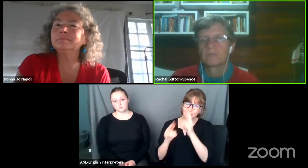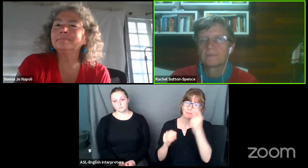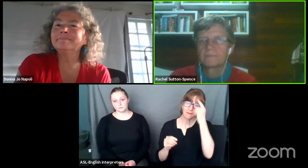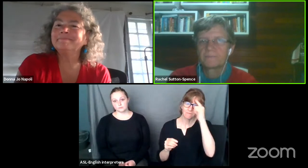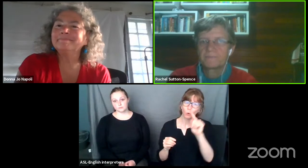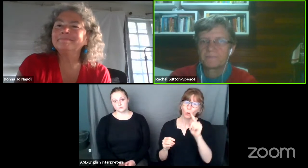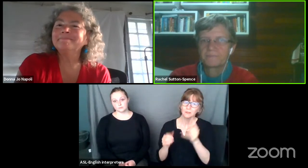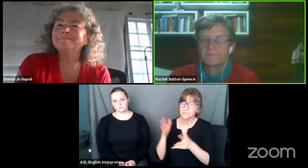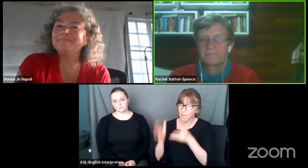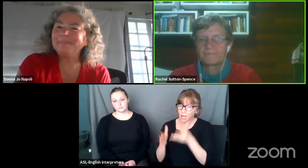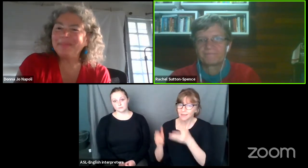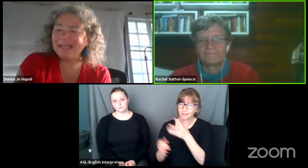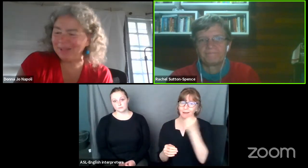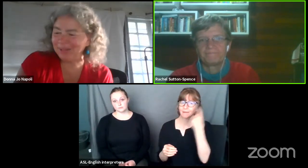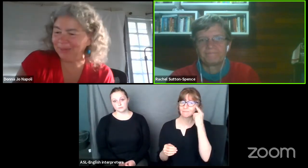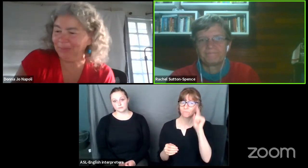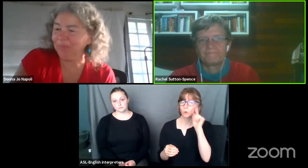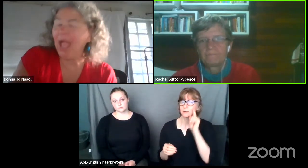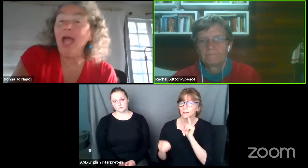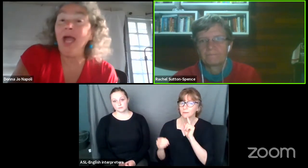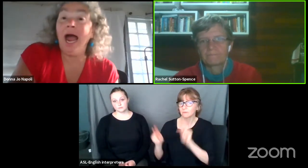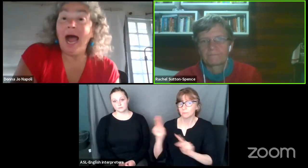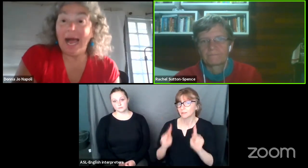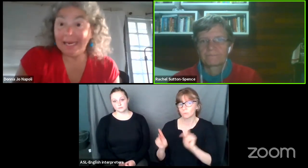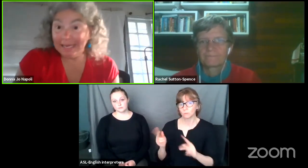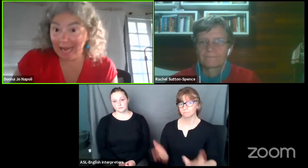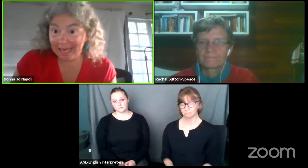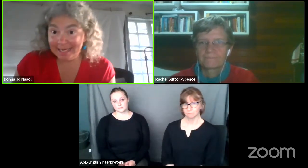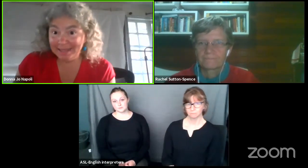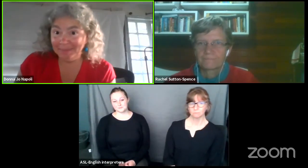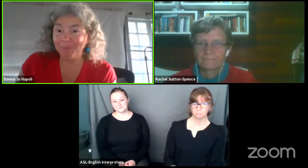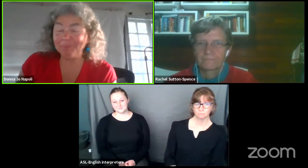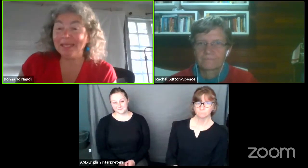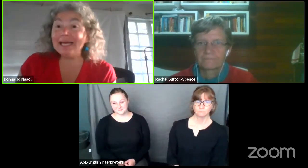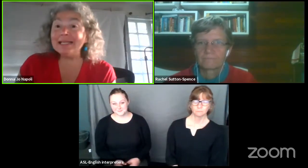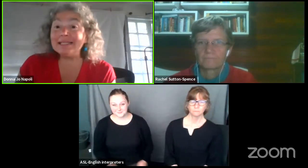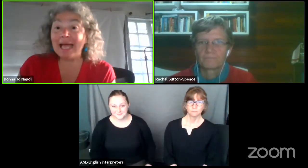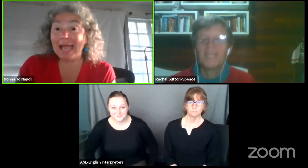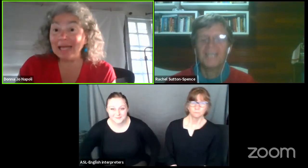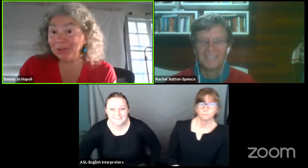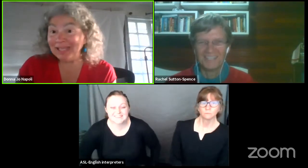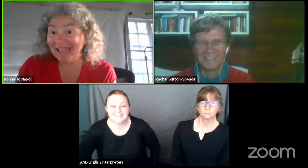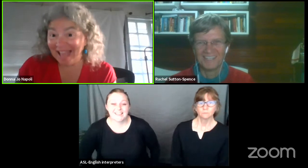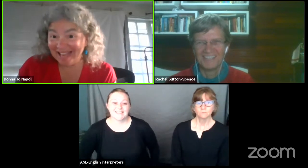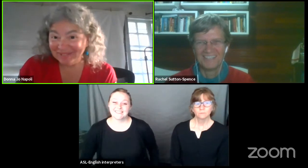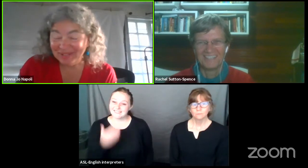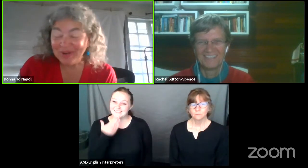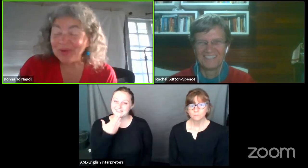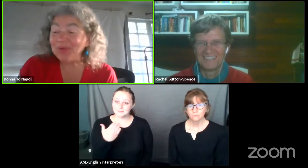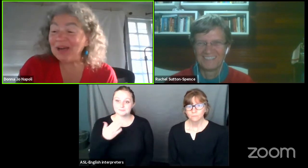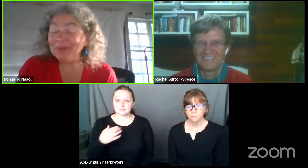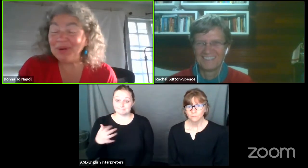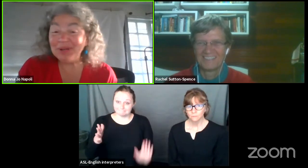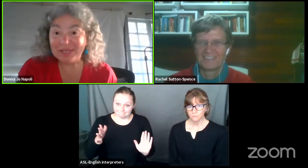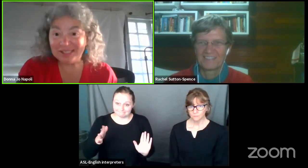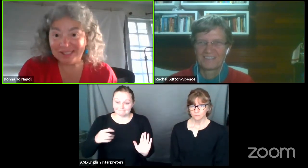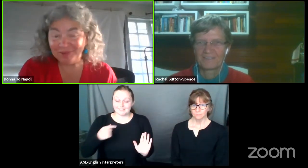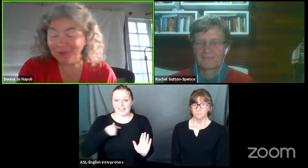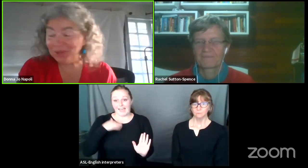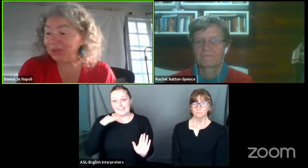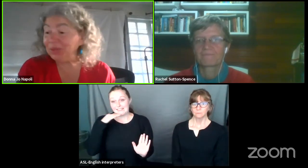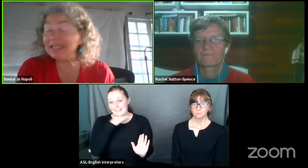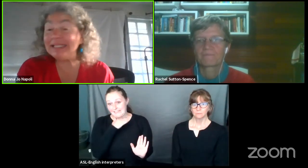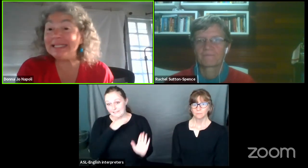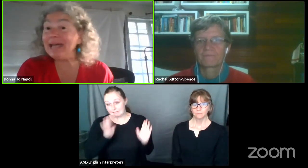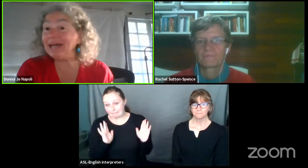community. Thank you. I lied because I actually have one more question